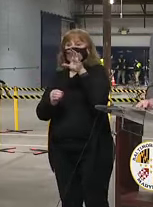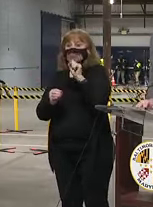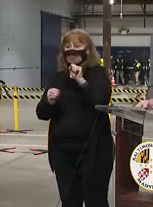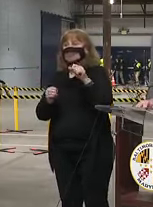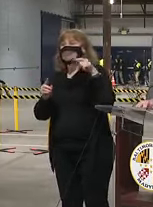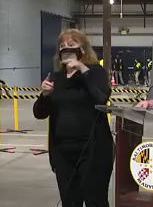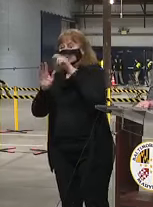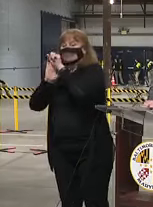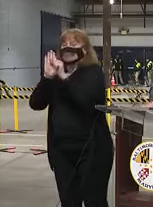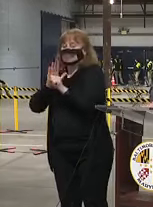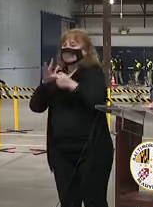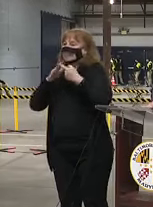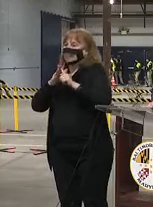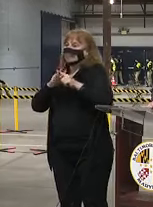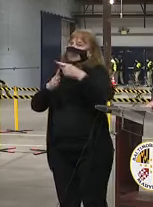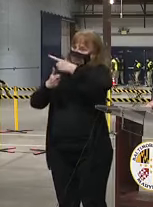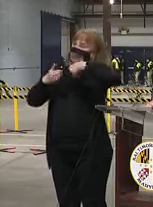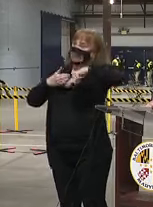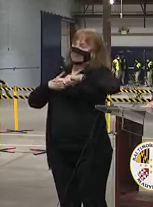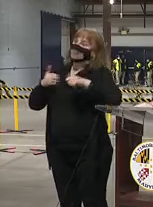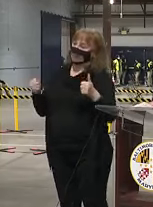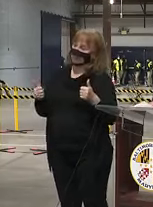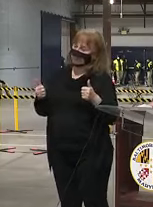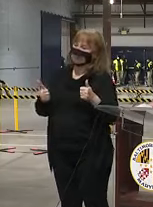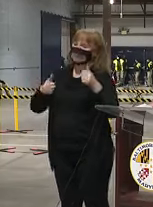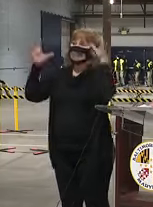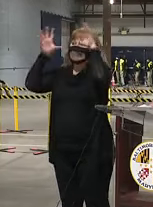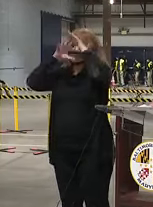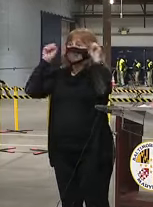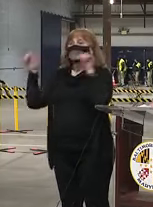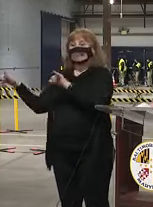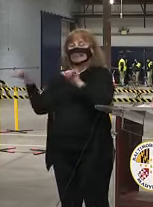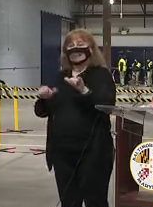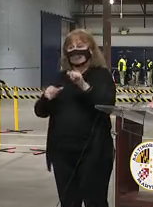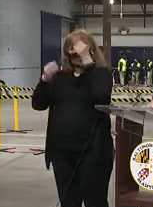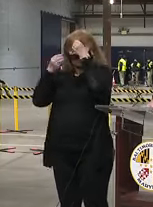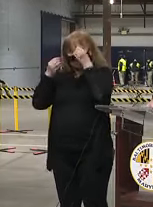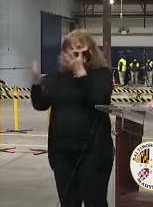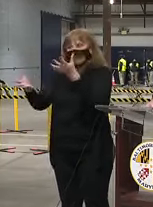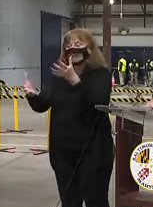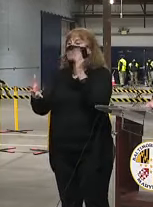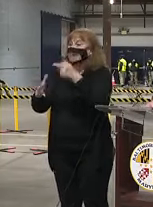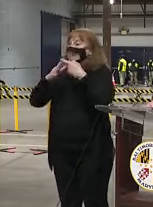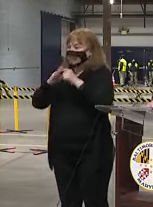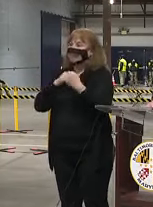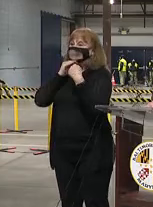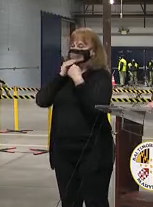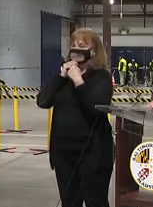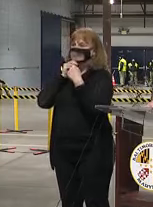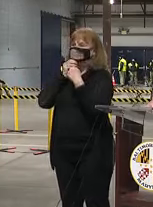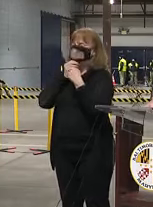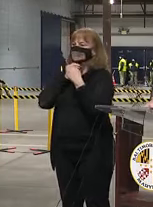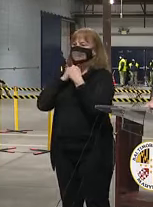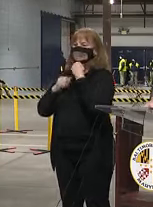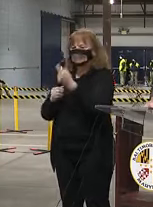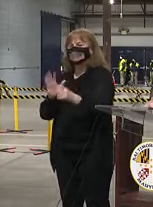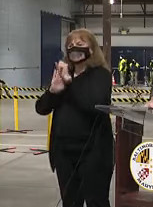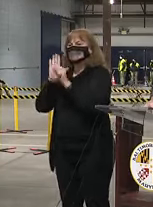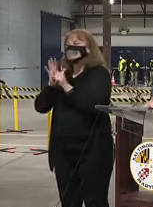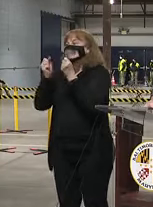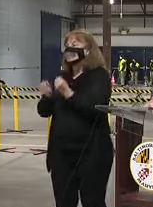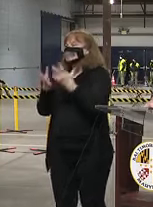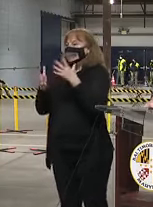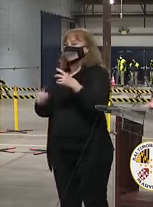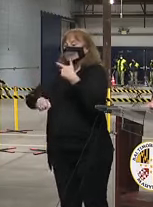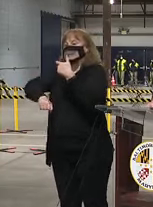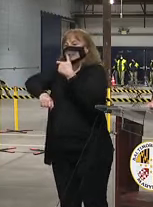states beginning next week. The president also announced they will begin telling states how much vaccine they will